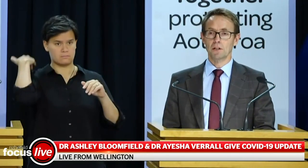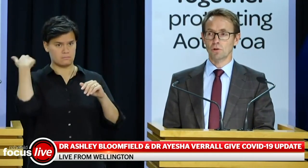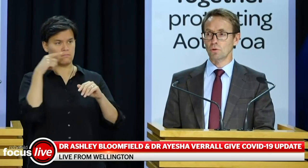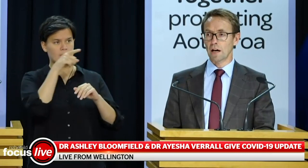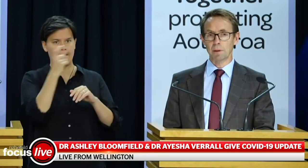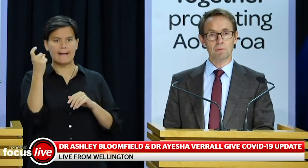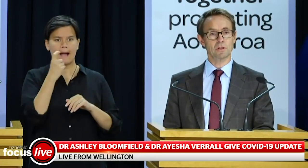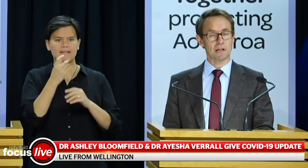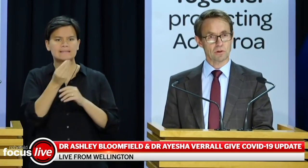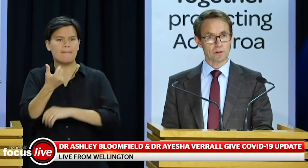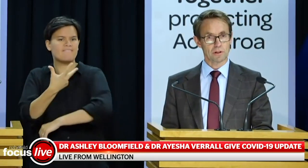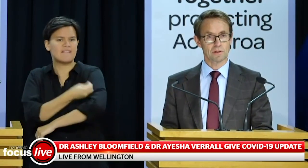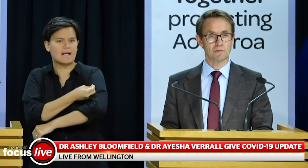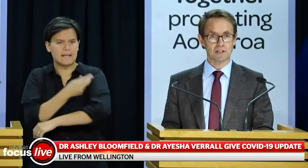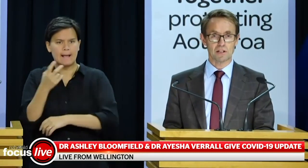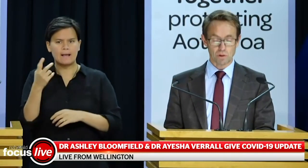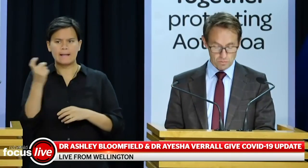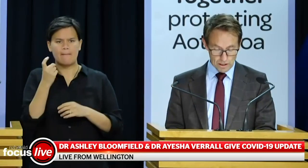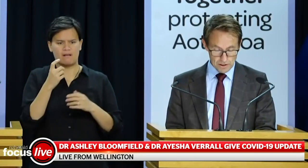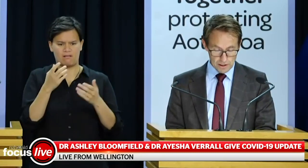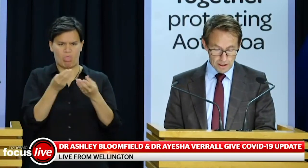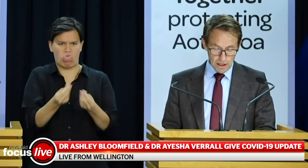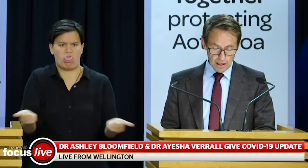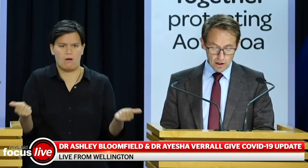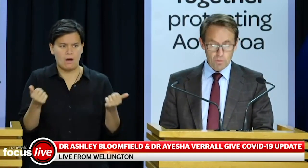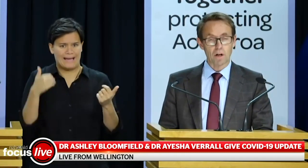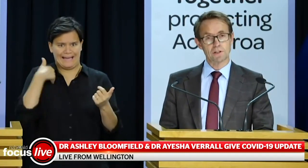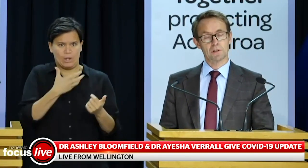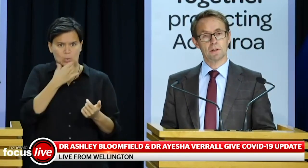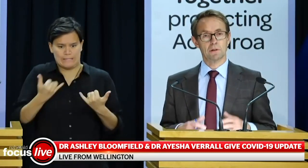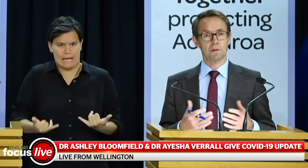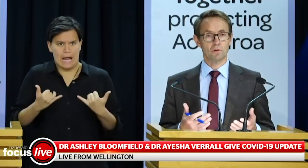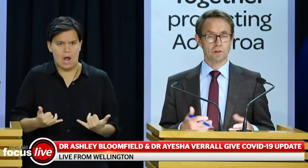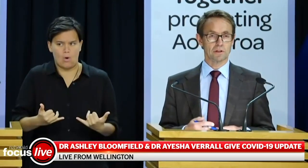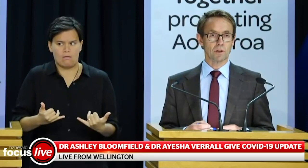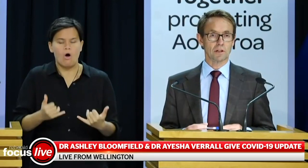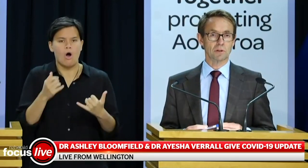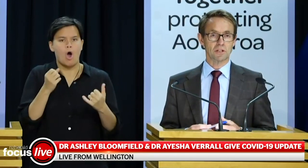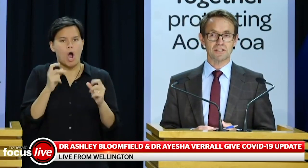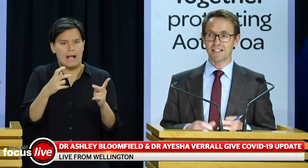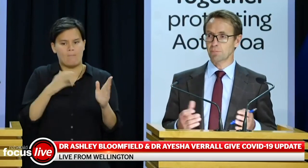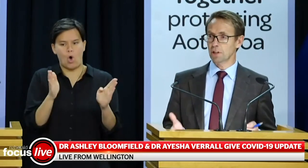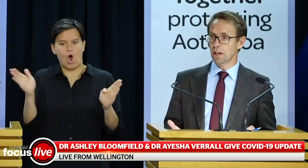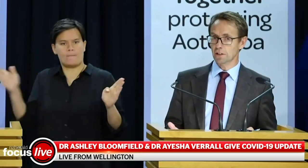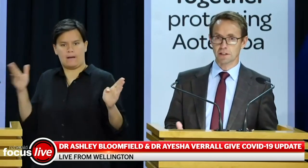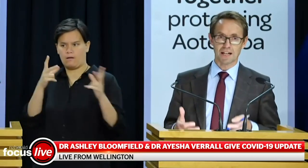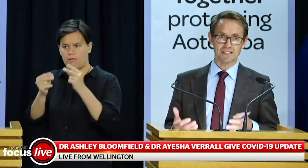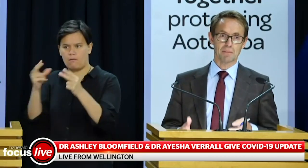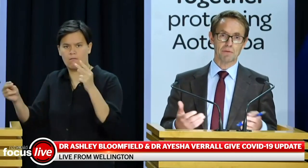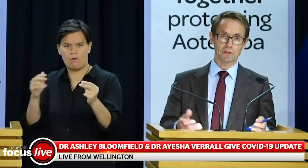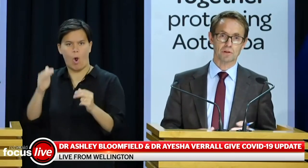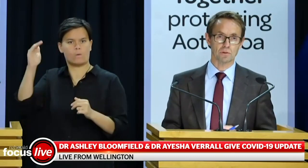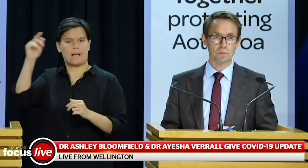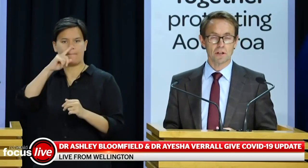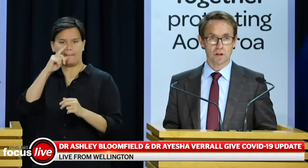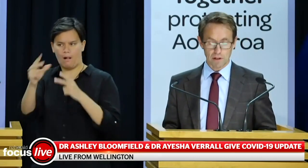expired to people to make sure that the vaccine wasn't wasted. And likewise in Northland, where communities are spread out and take